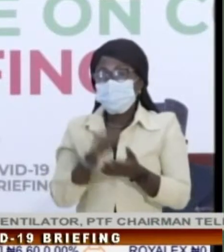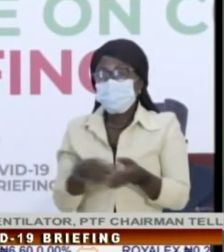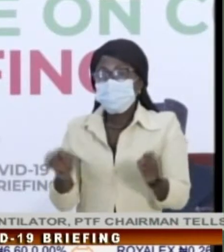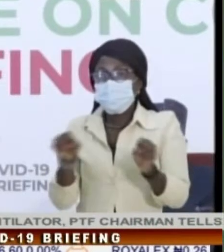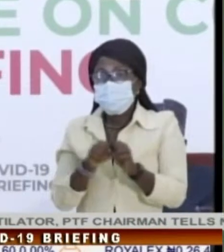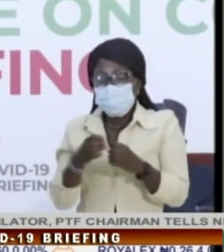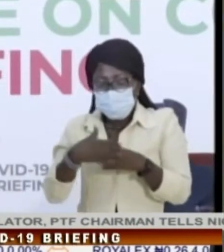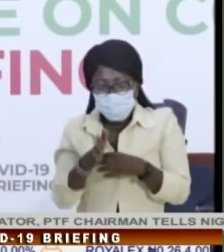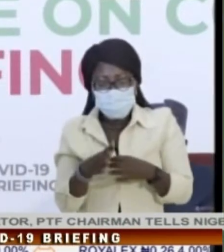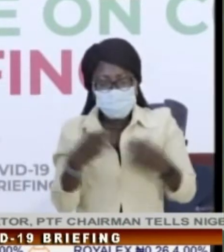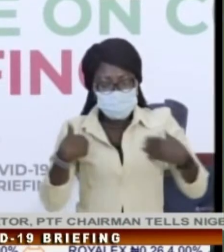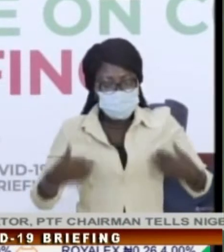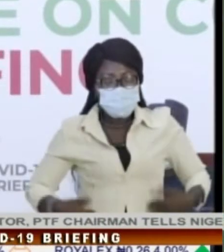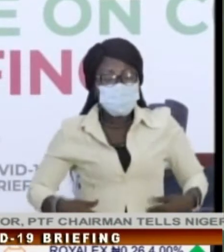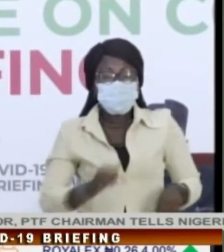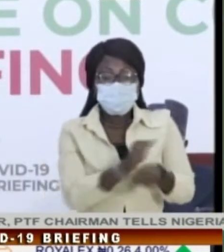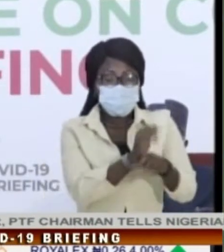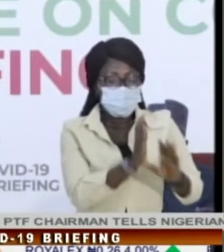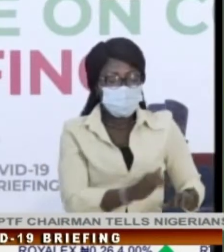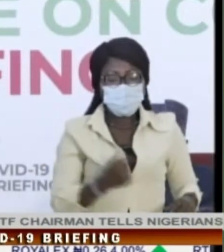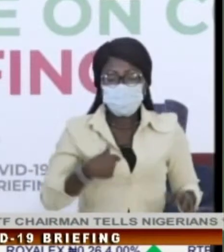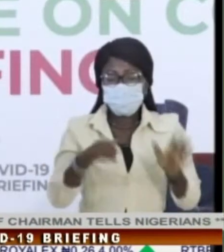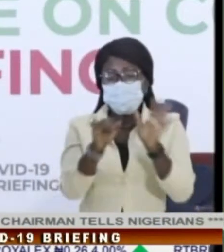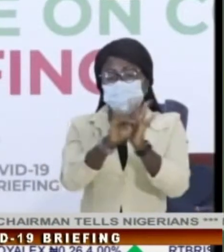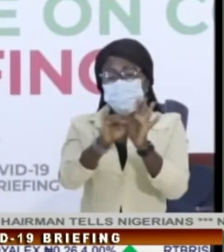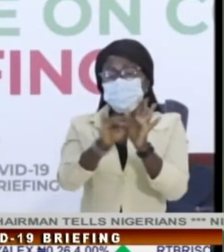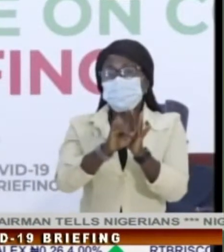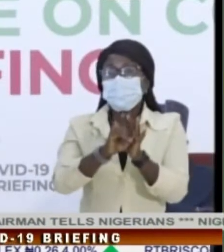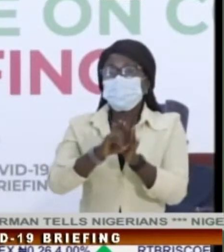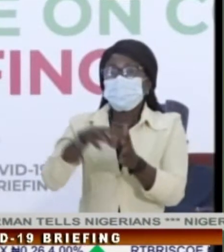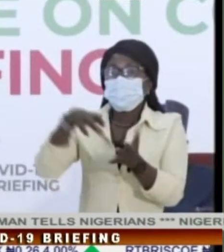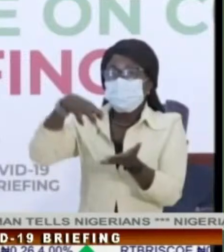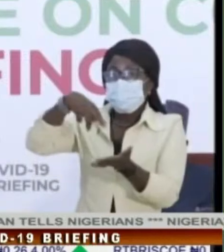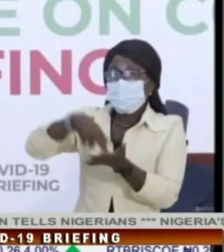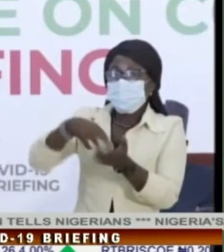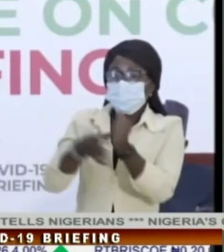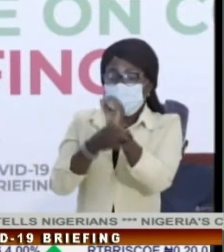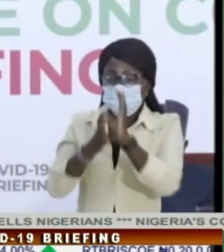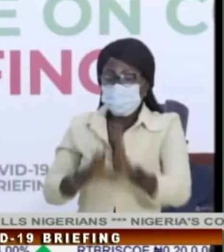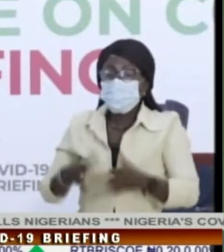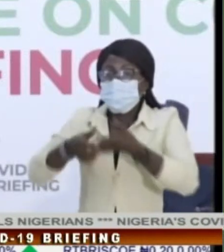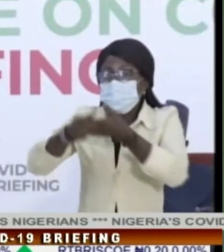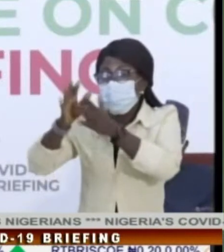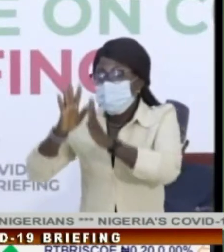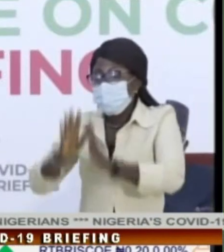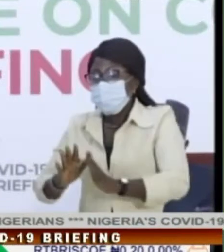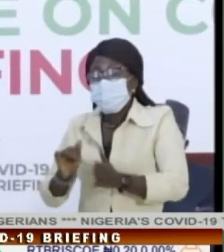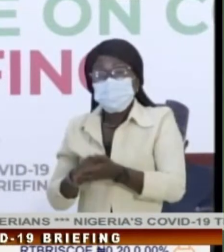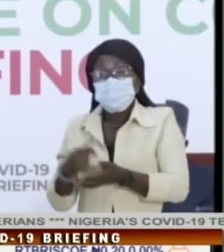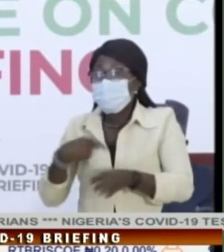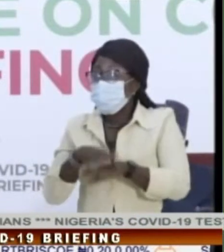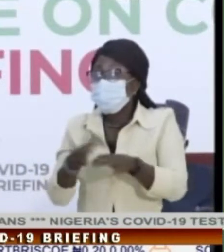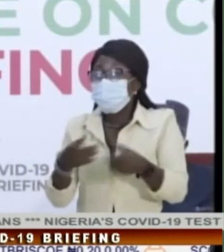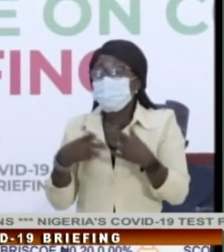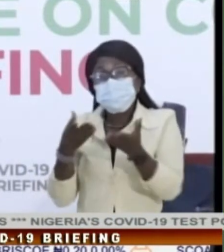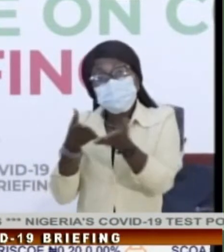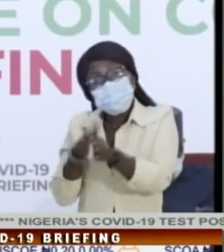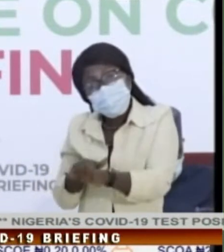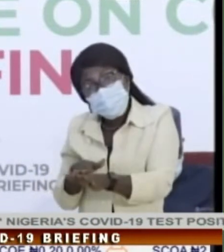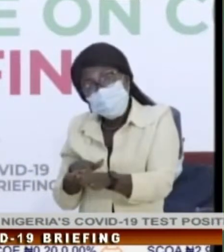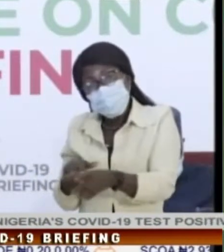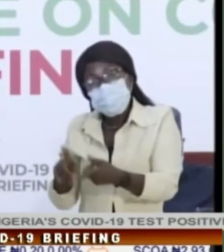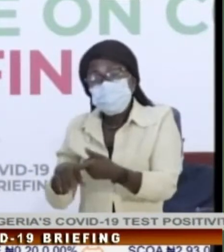workers, you have to also identify critical leaders that you don't want to be wiped away by the virus, right?